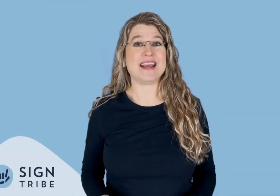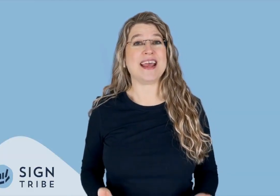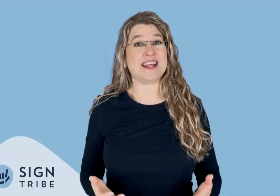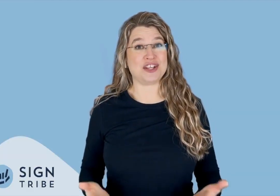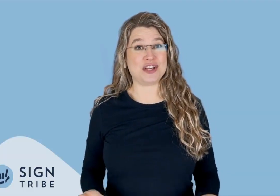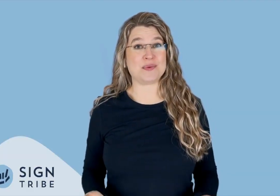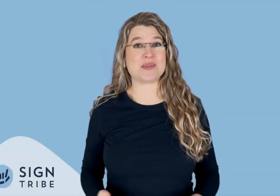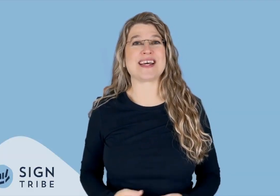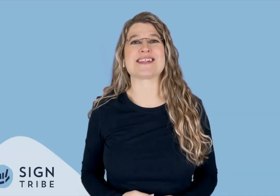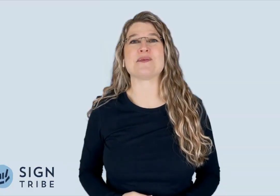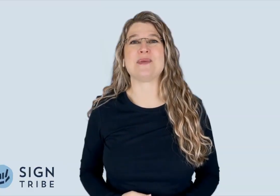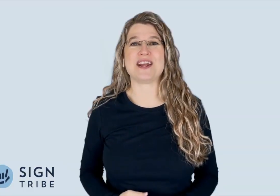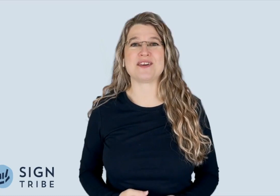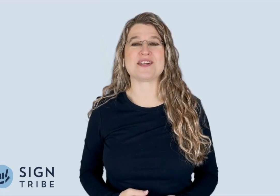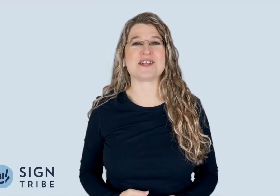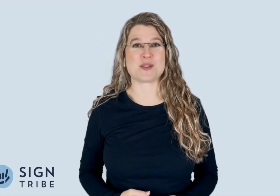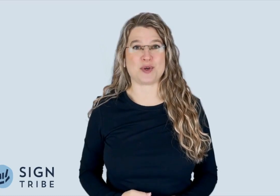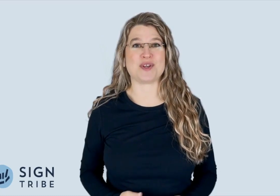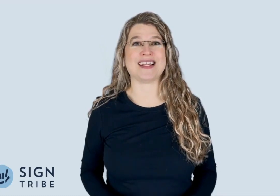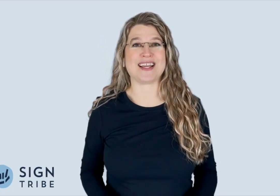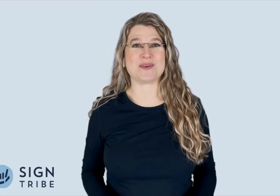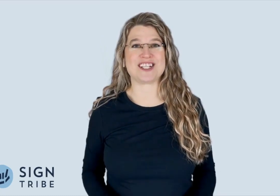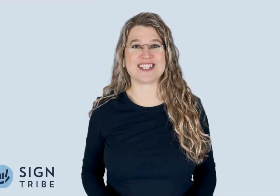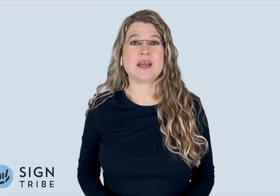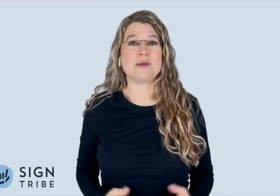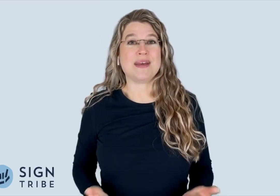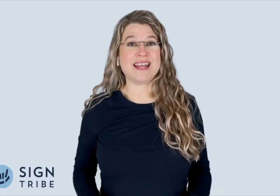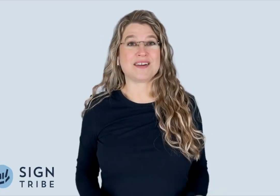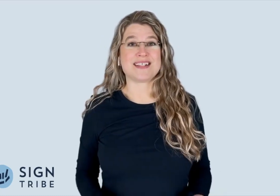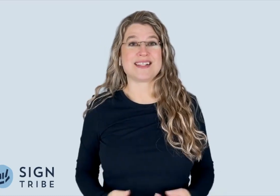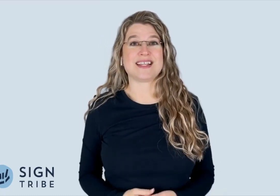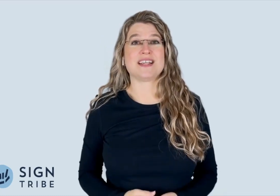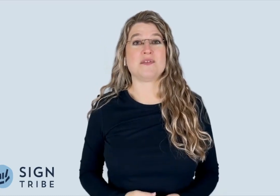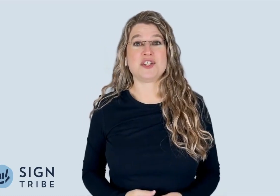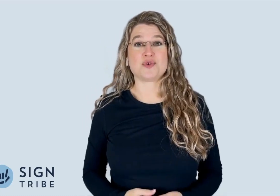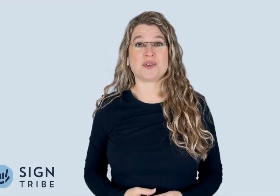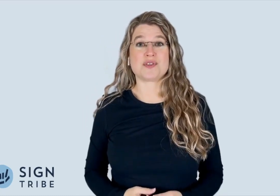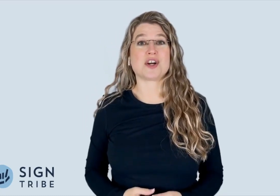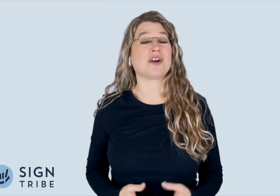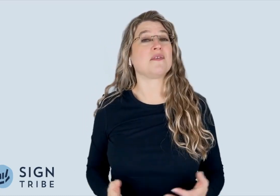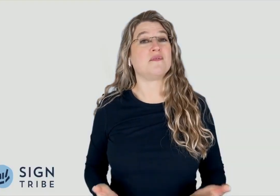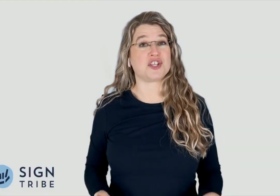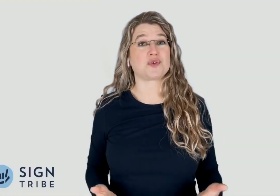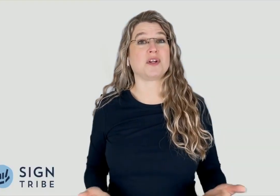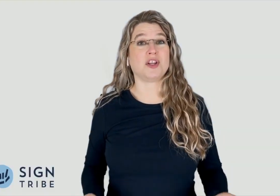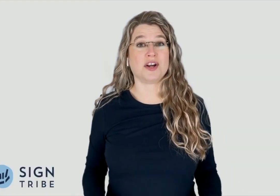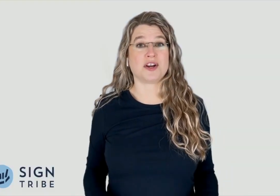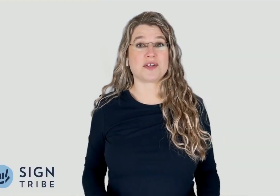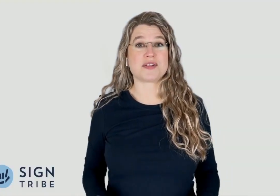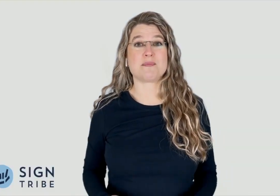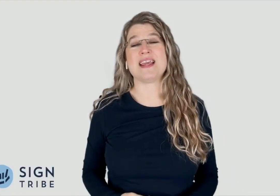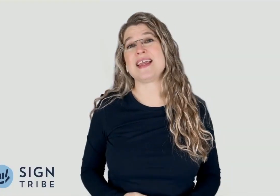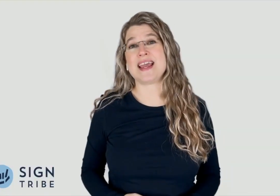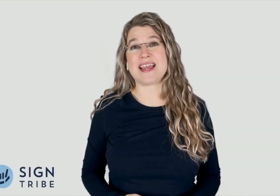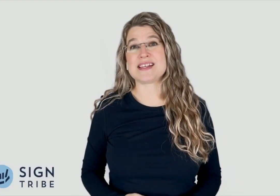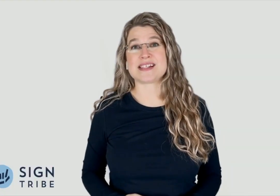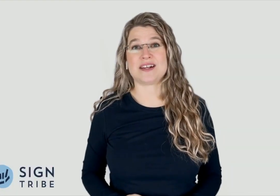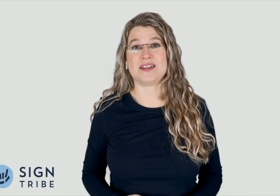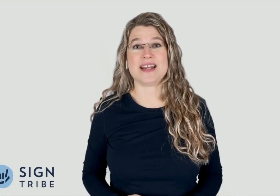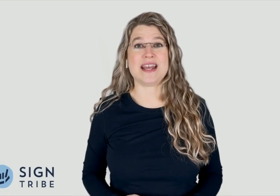and use as compared to the spoken language. Many autistic individuals are visual learners, making ASL a